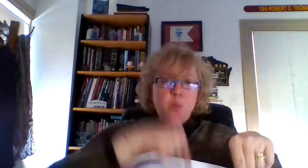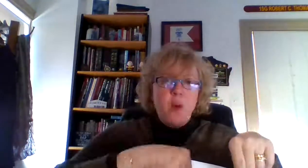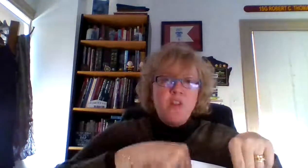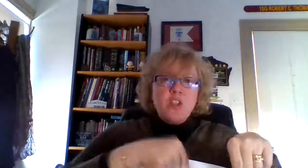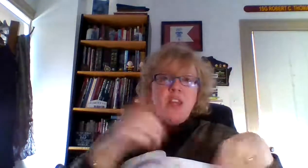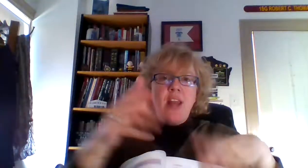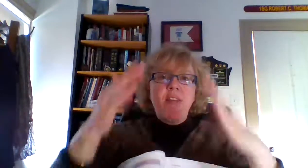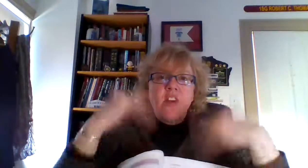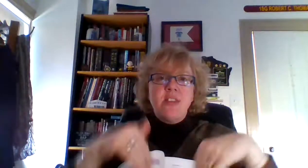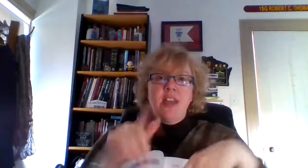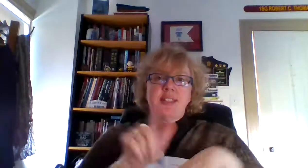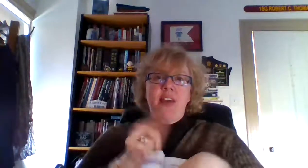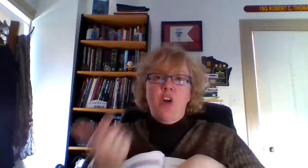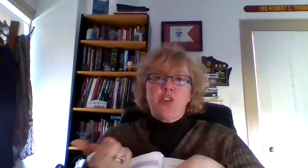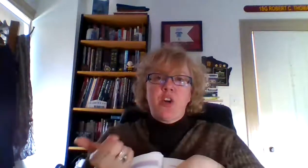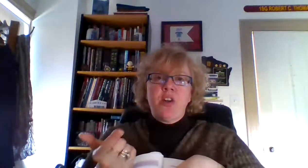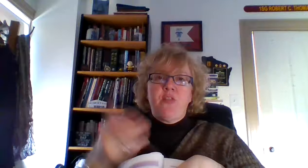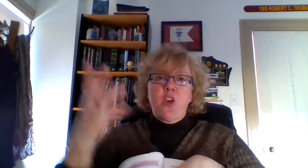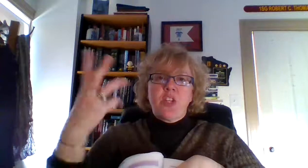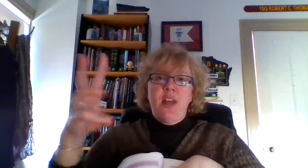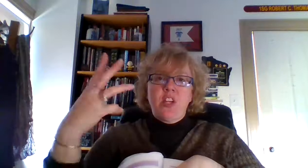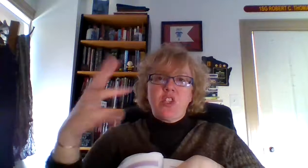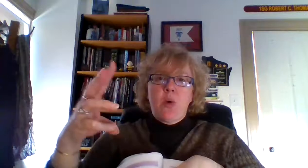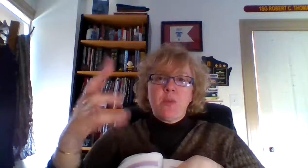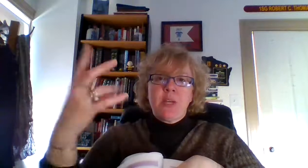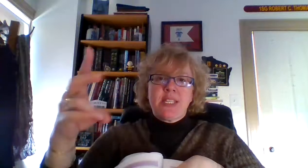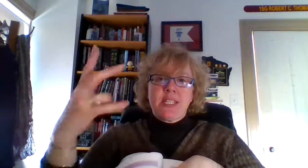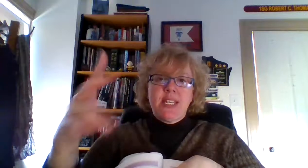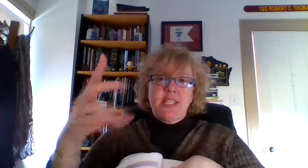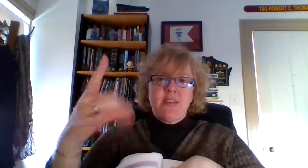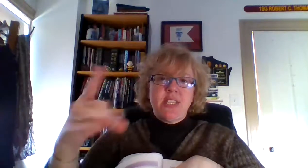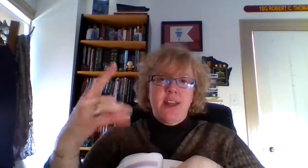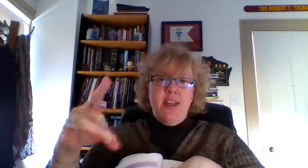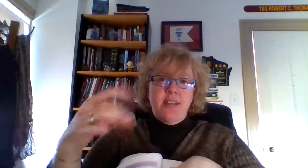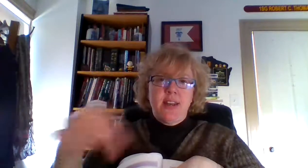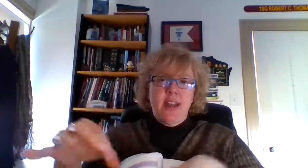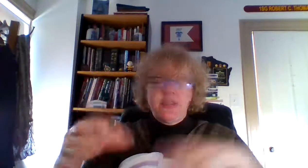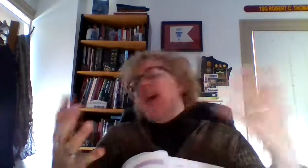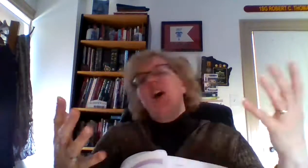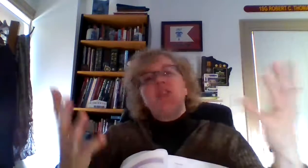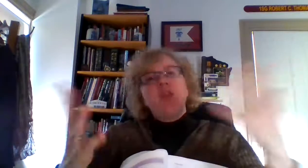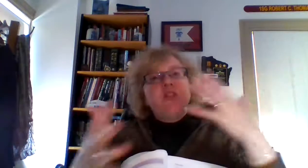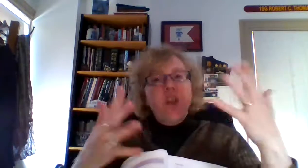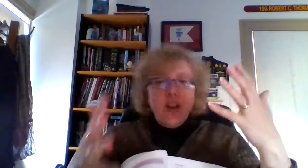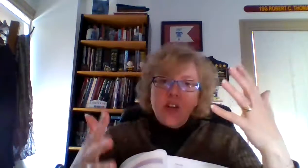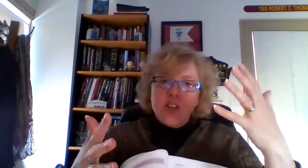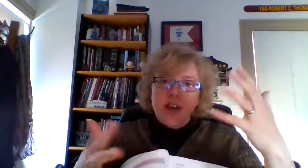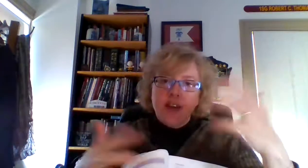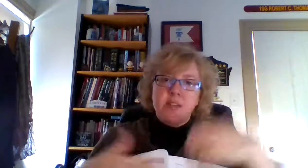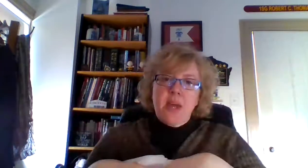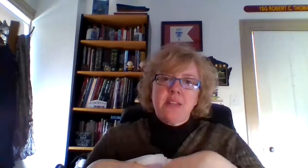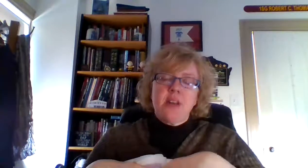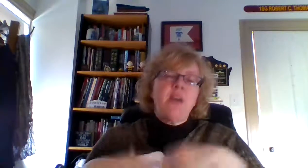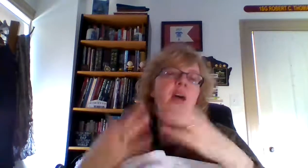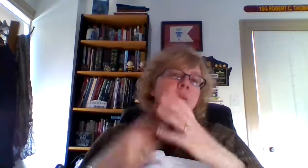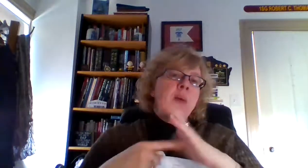one version and then they say alternative version, and they show him doing 16, 17, 18, 19. So there's variations on some kind of stuff. Sometimes